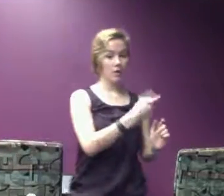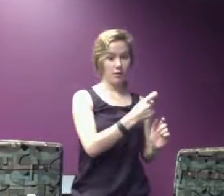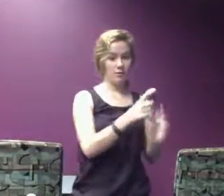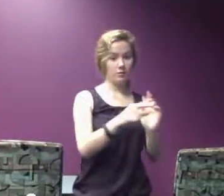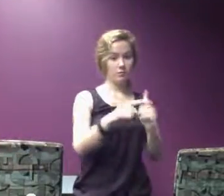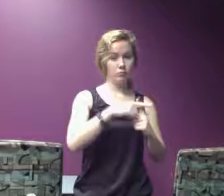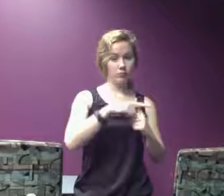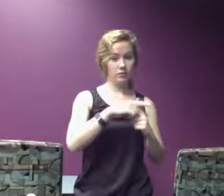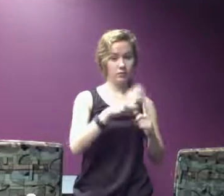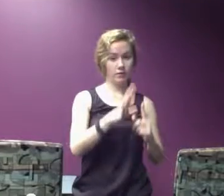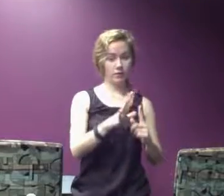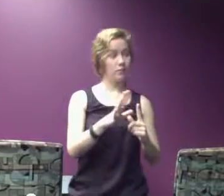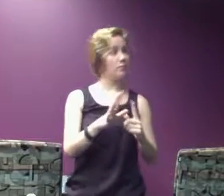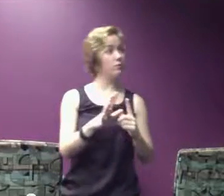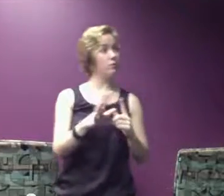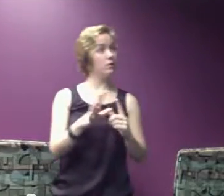times, I'm sorry, x